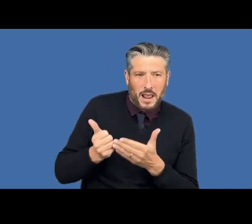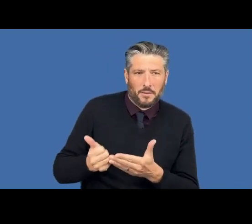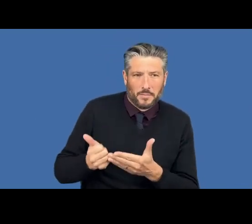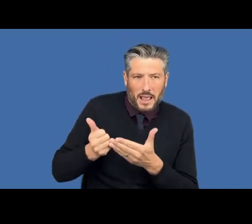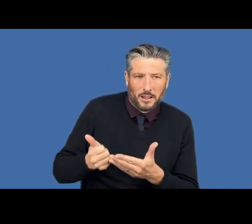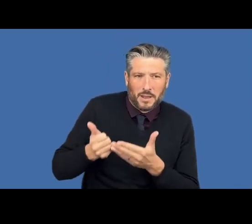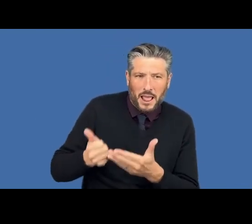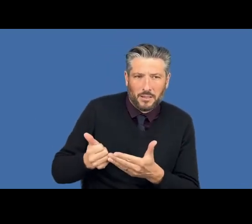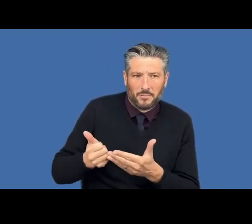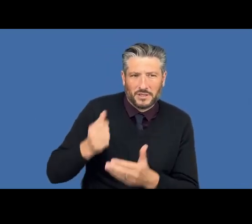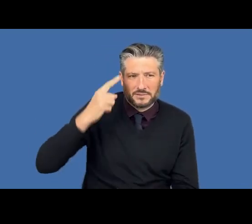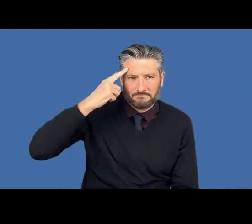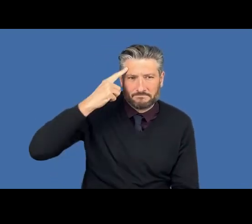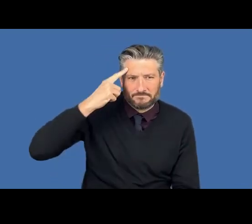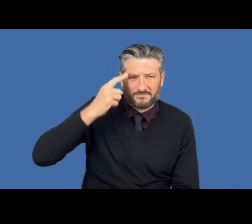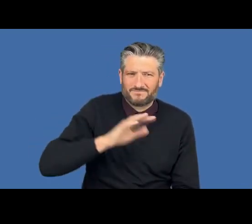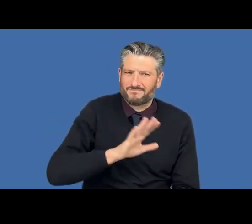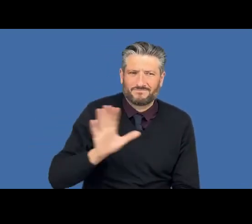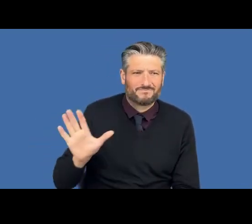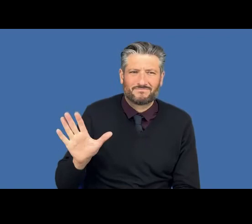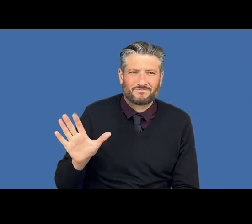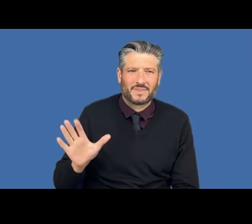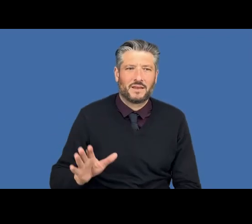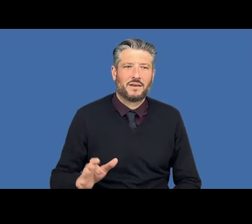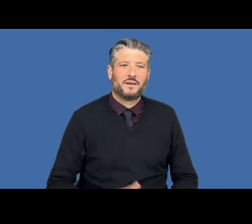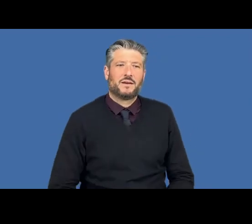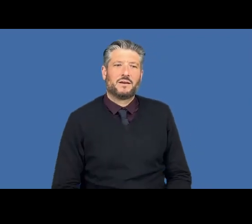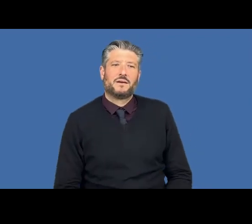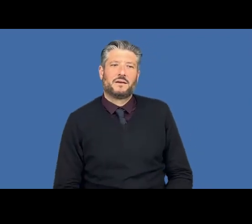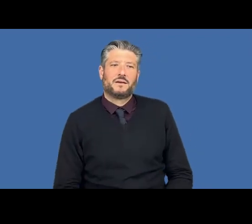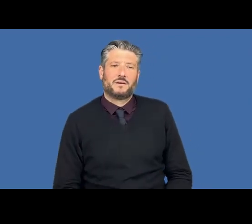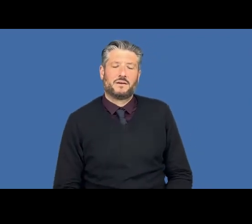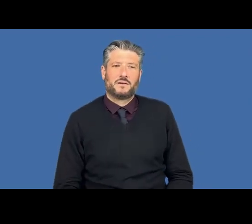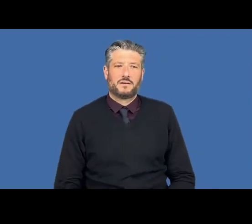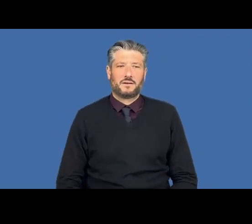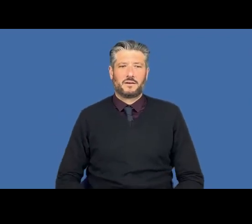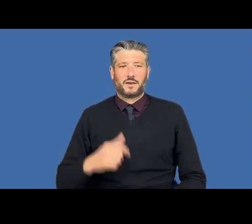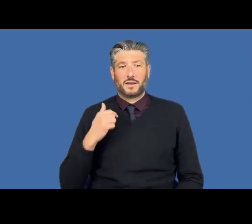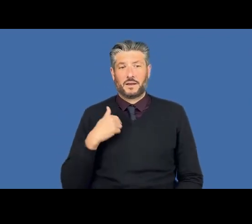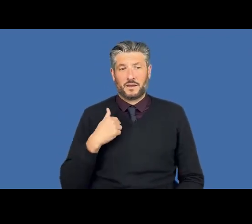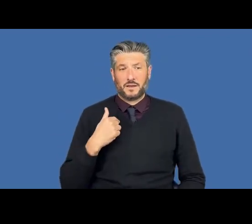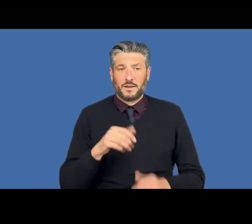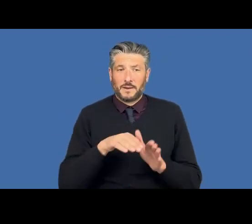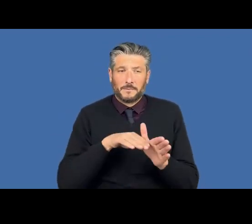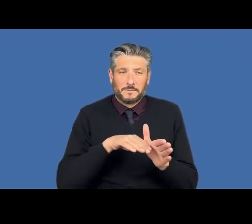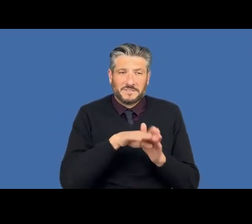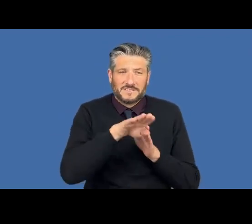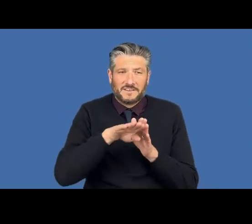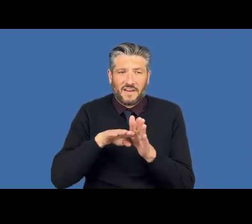that I'd like to point out and we're observing is I think the pace of our development of emerging